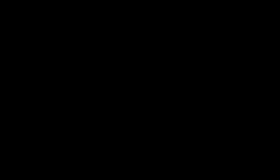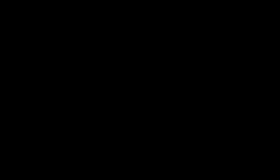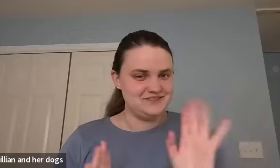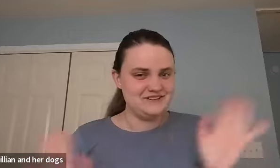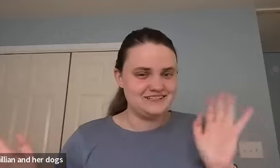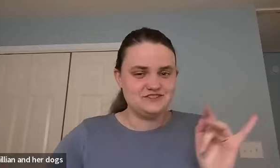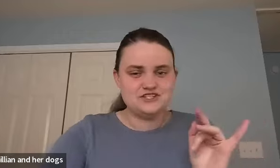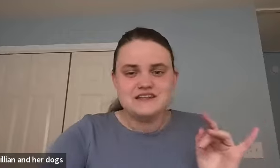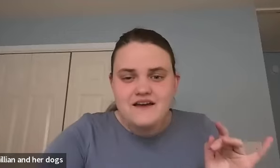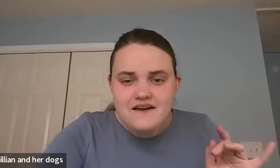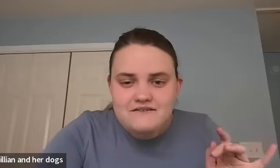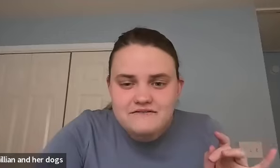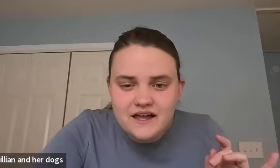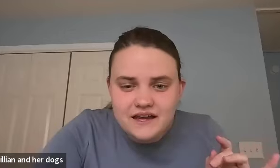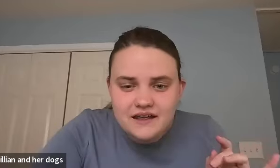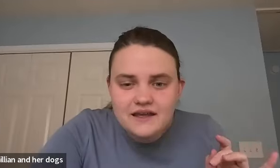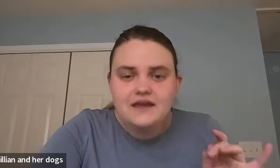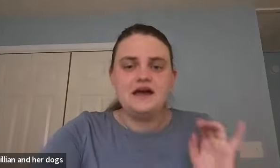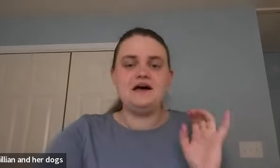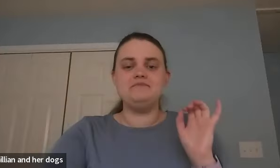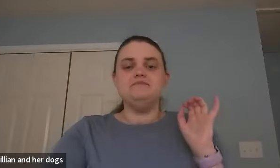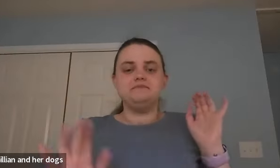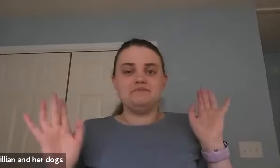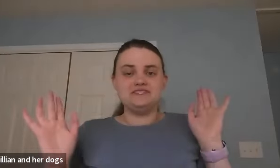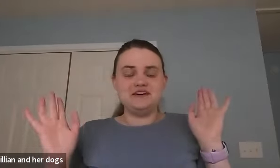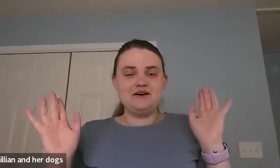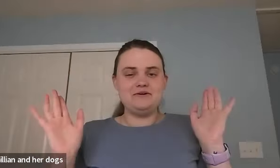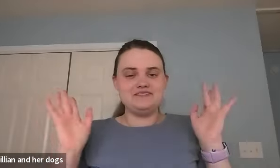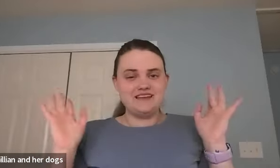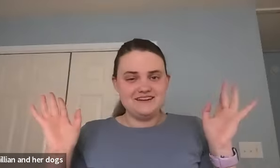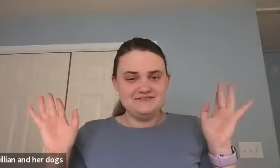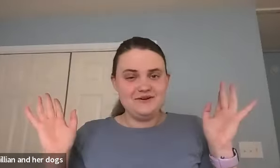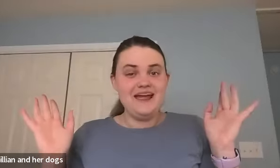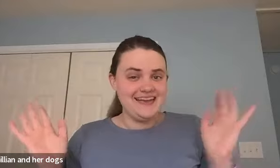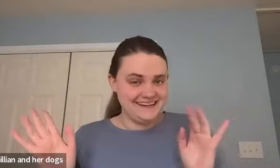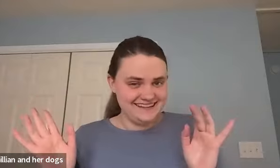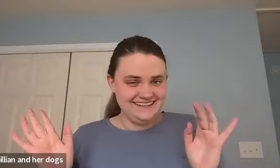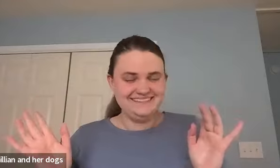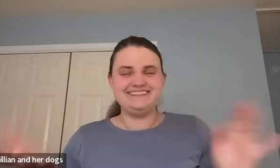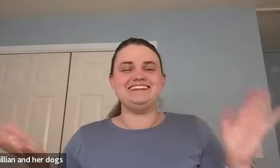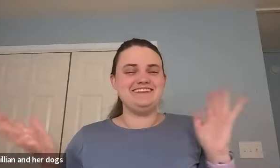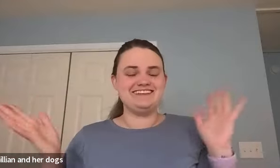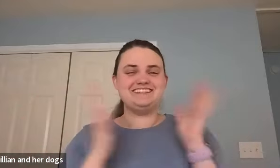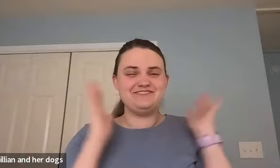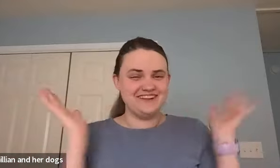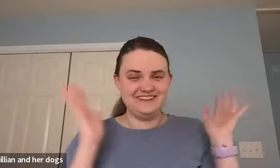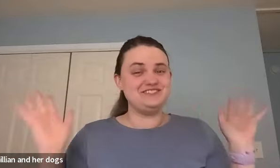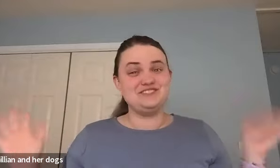As well. That's just fun. But so the sign for headache, because I know that's such a fun little